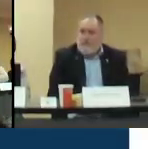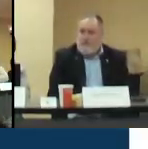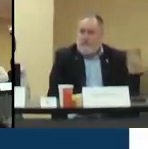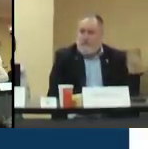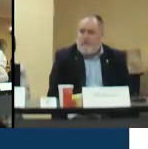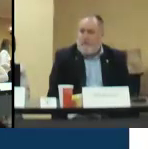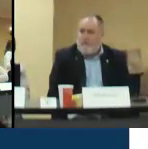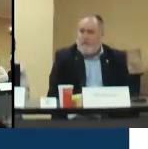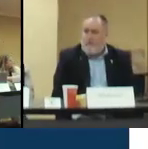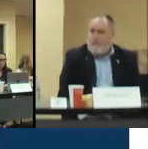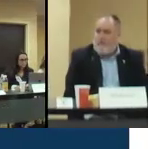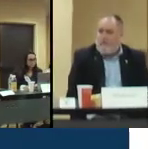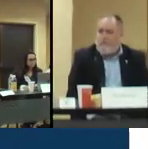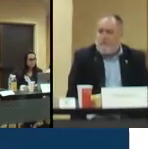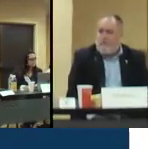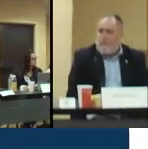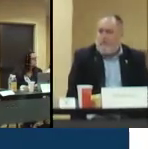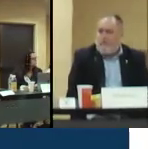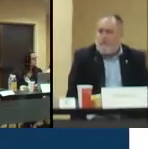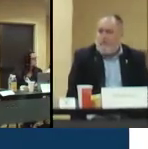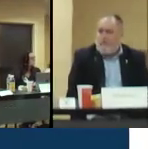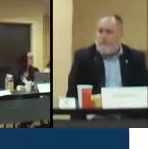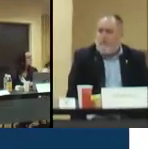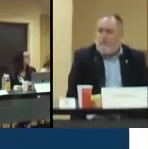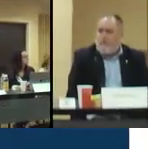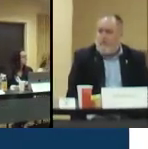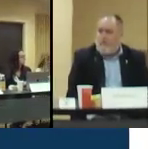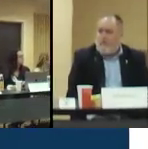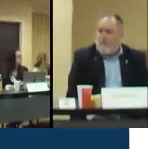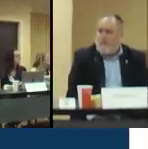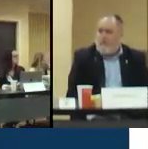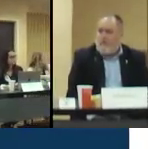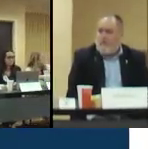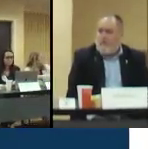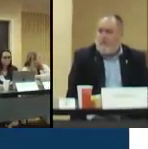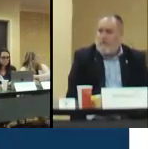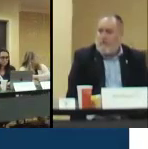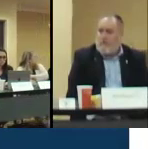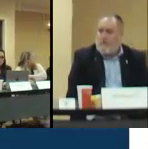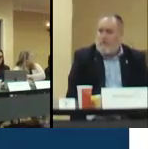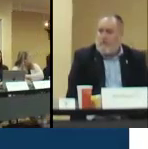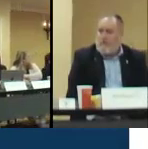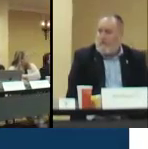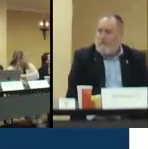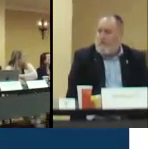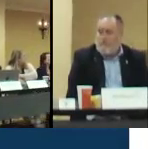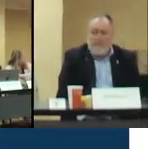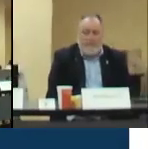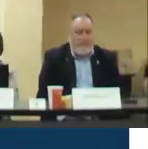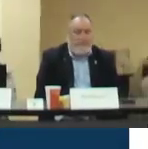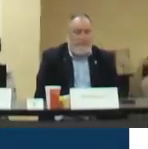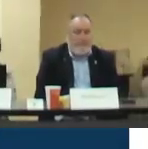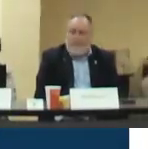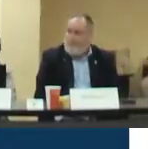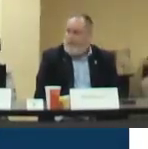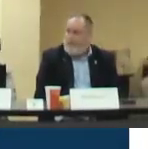Oh, okay. I might call on Nicola, but Nicola, can you remind our CRIS committee members of when they